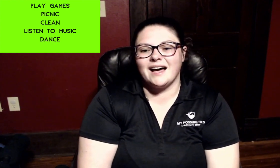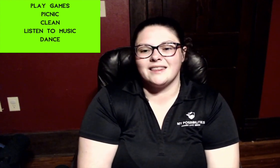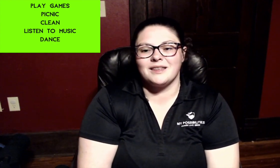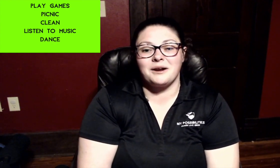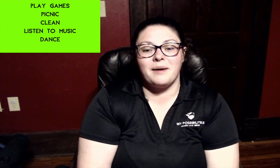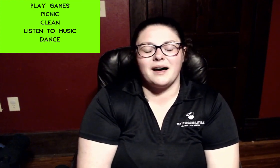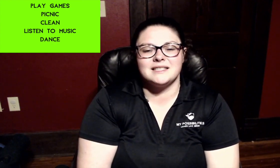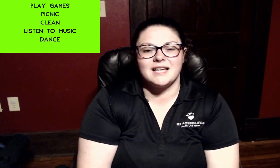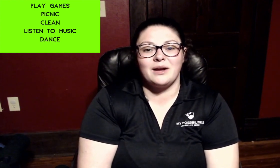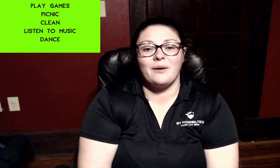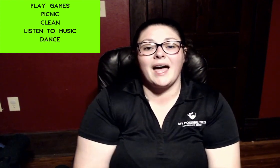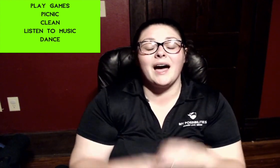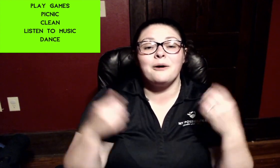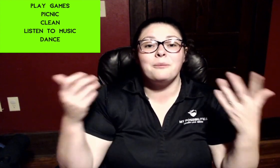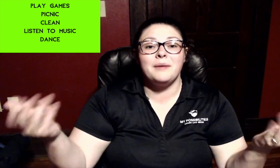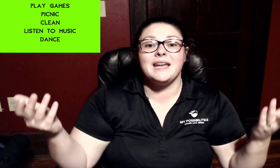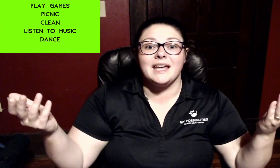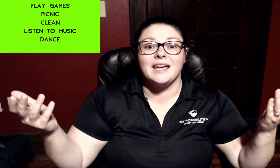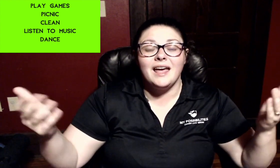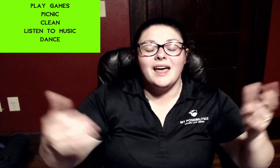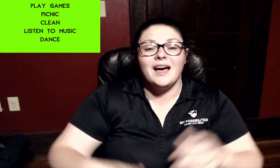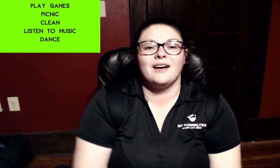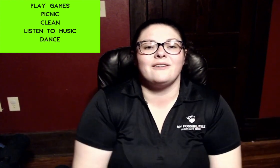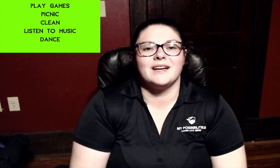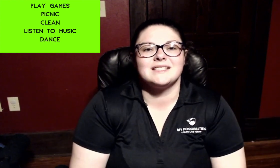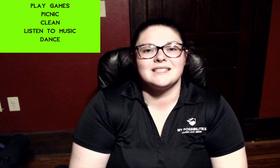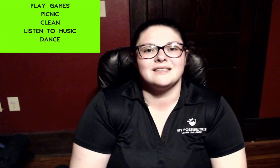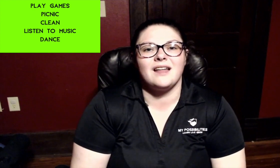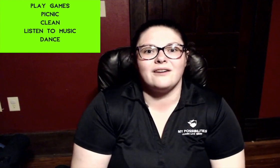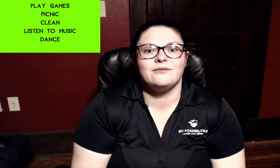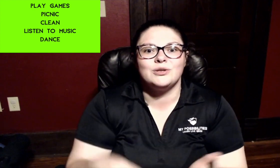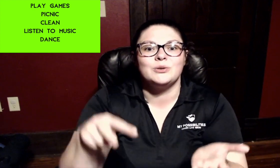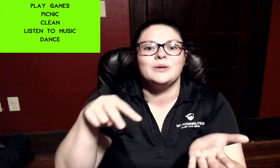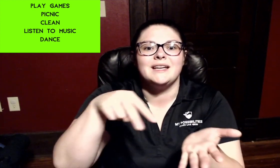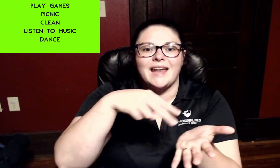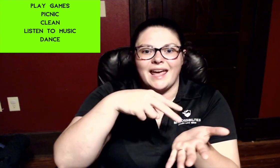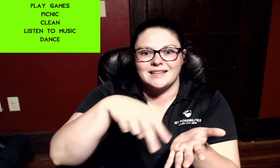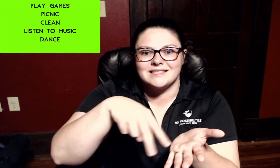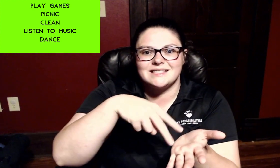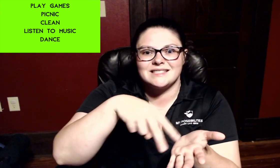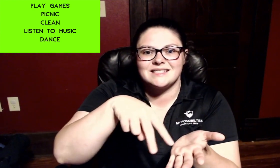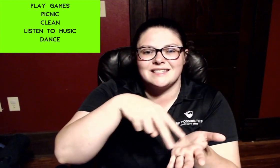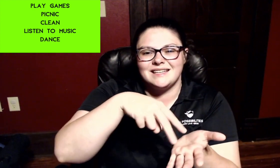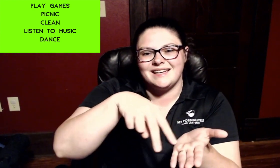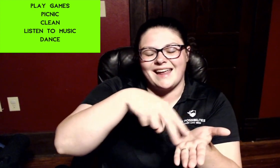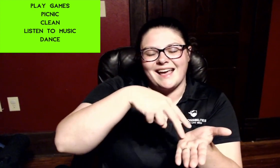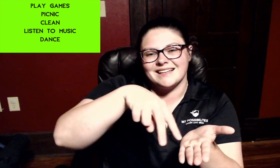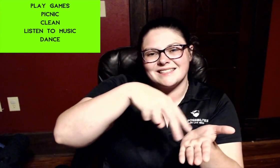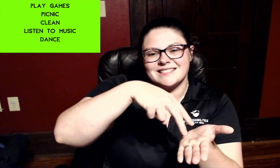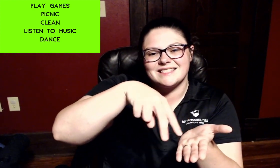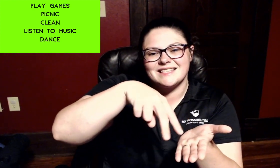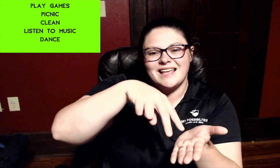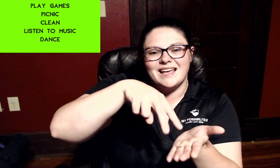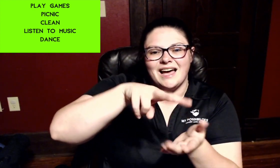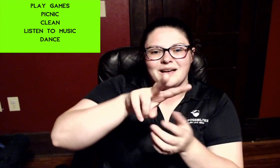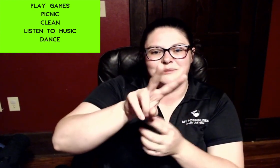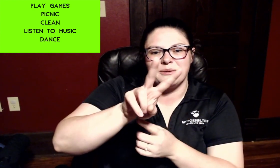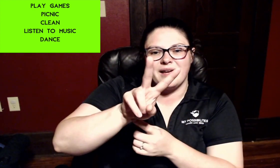thought about is I know how many of us love to dance. Dance. So we have our